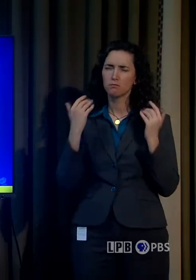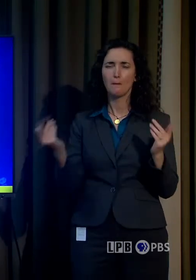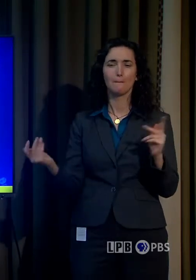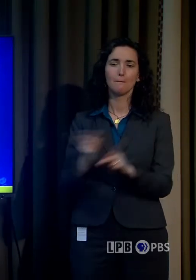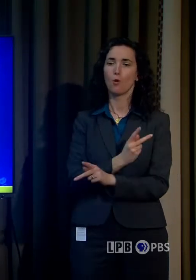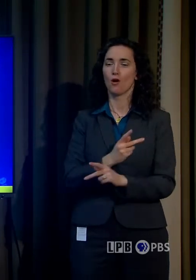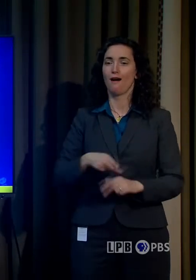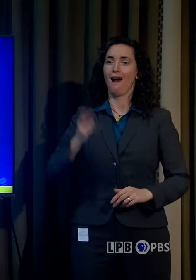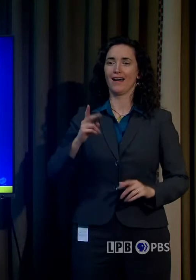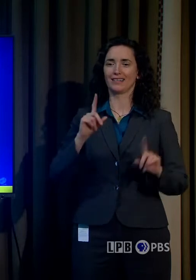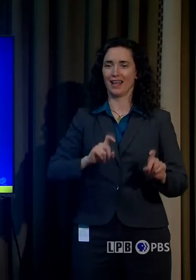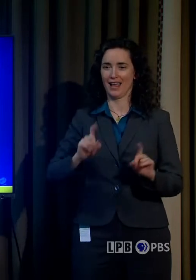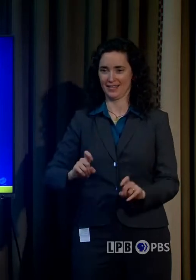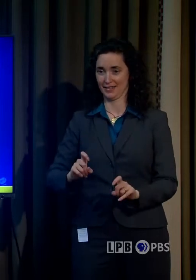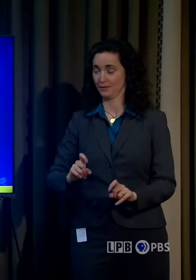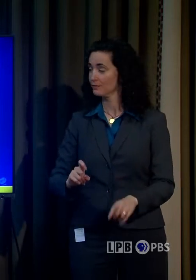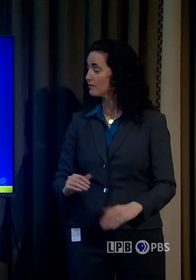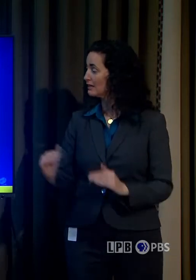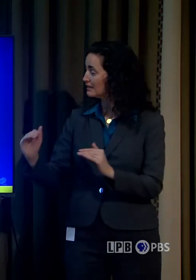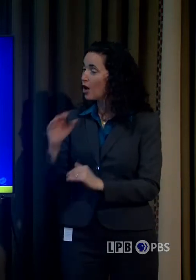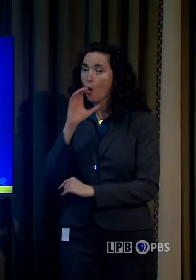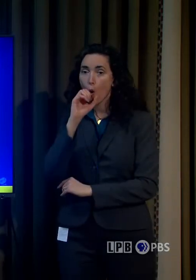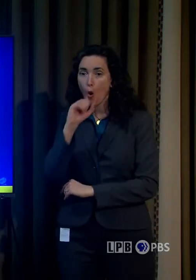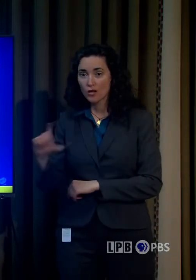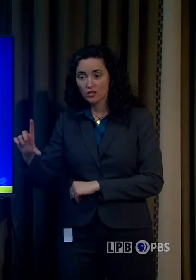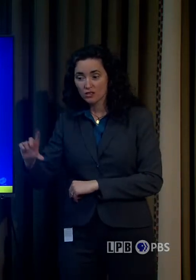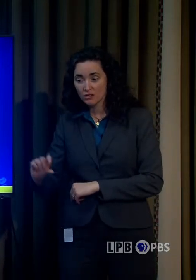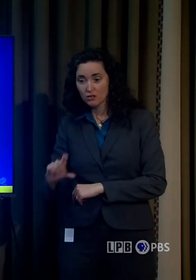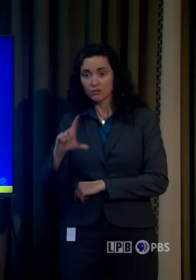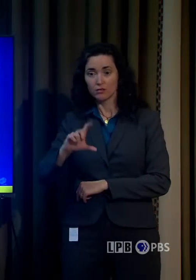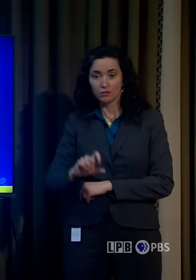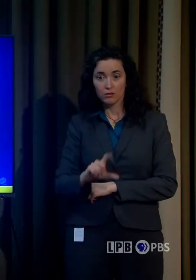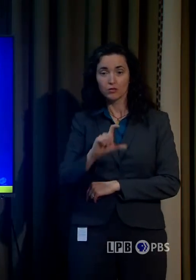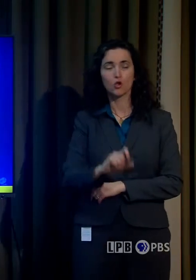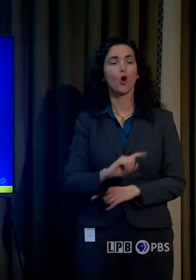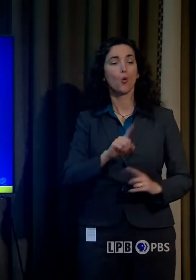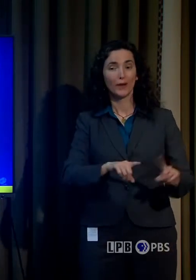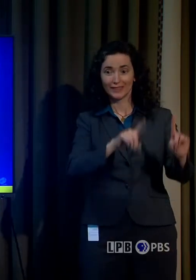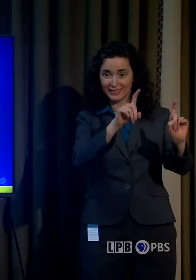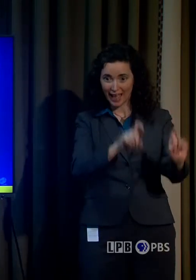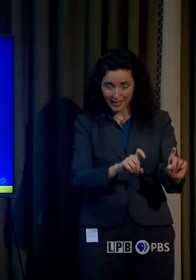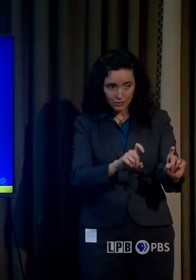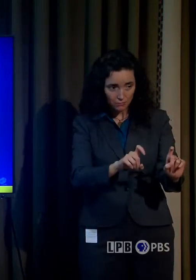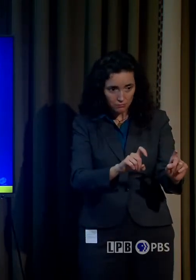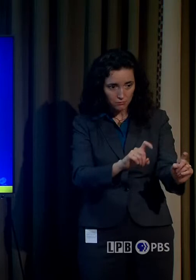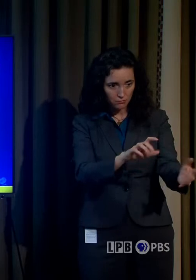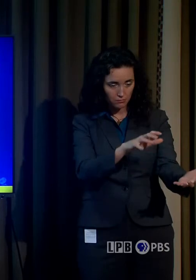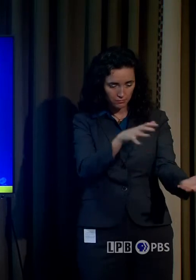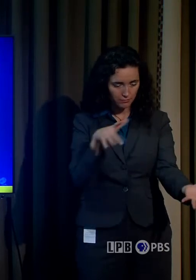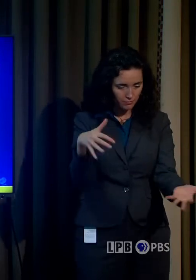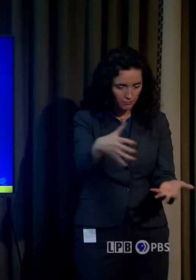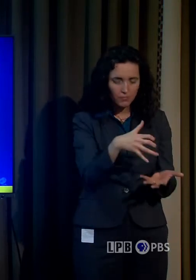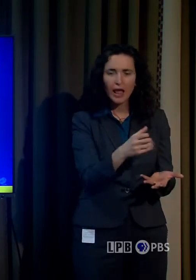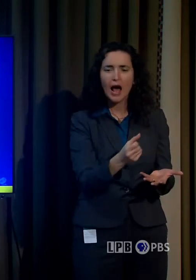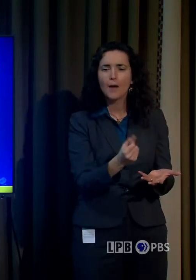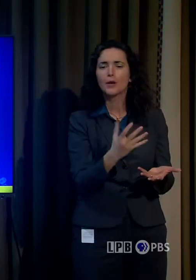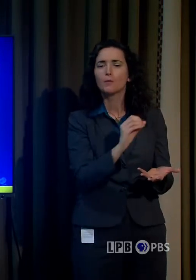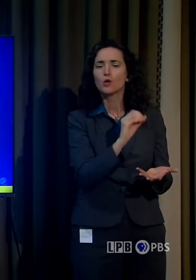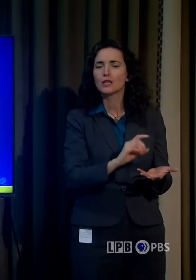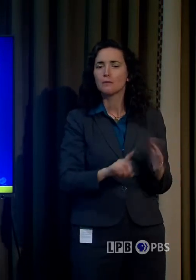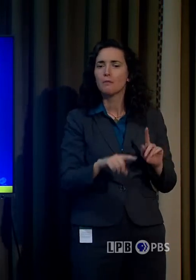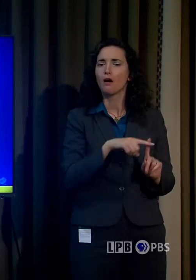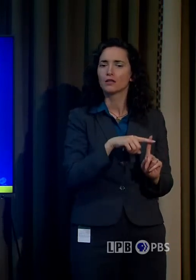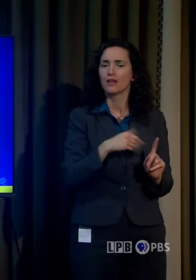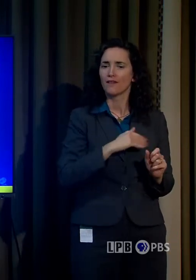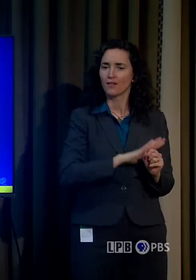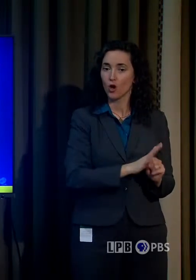now. On the bottom, we see percent positivity. And one piece of encouraging news for us is this is the first week in a while